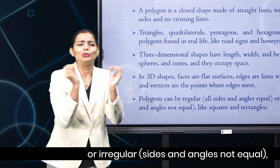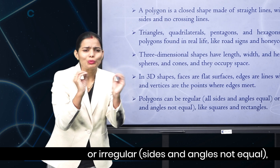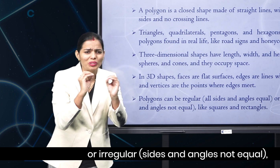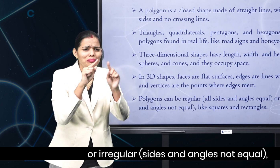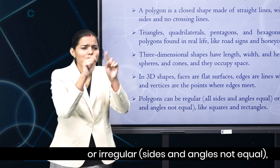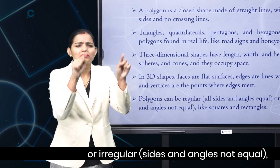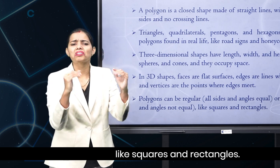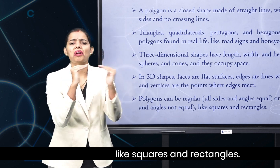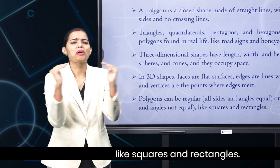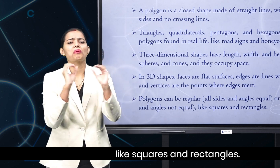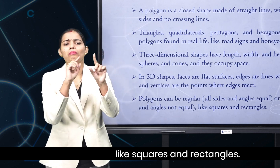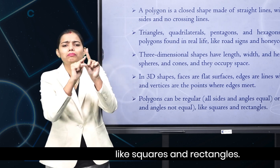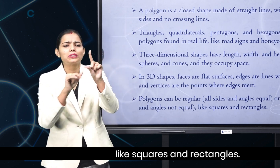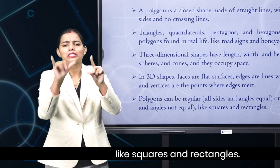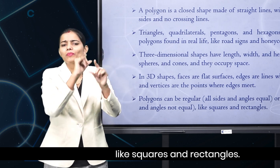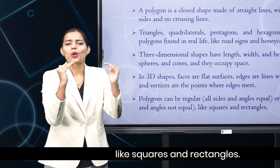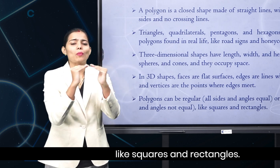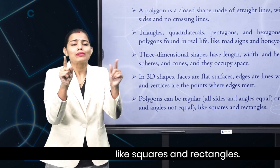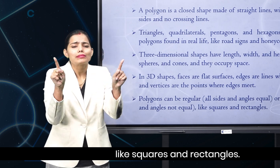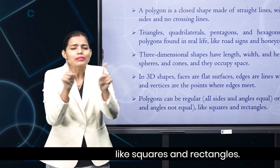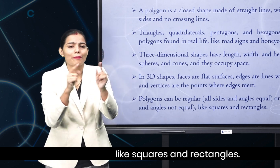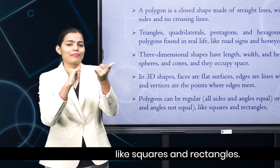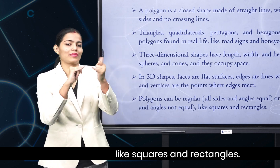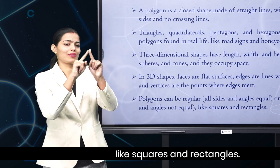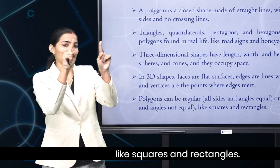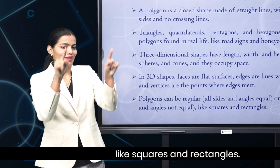not equal, like squares and rectangles.